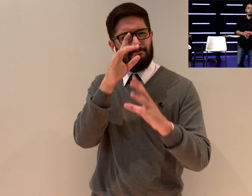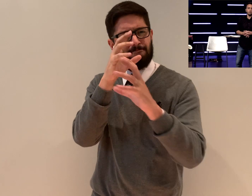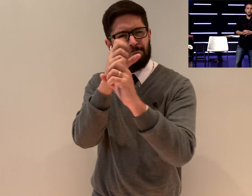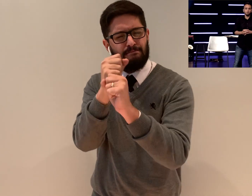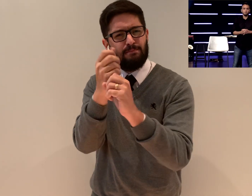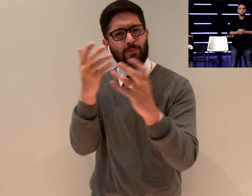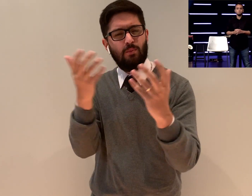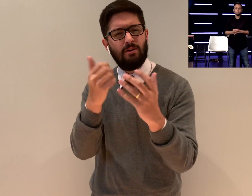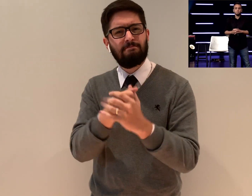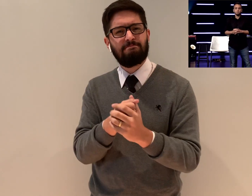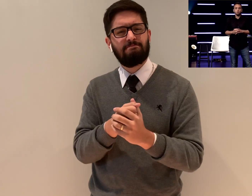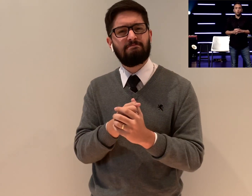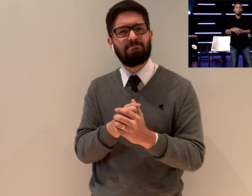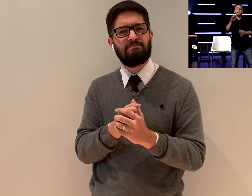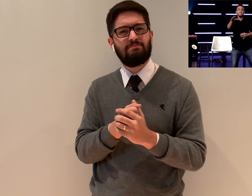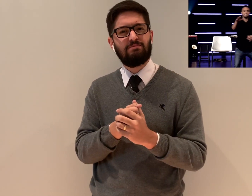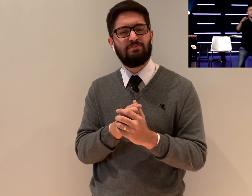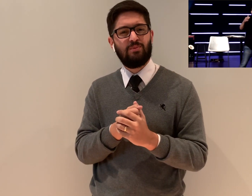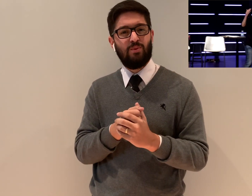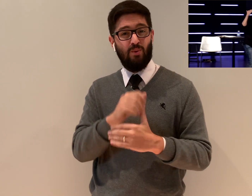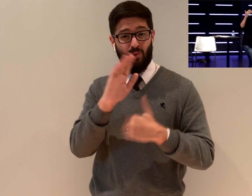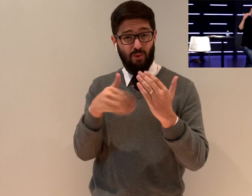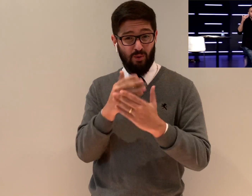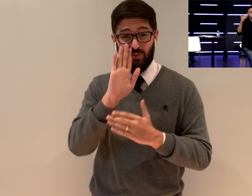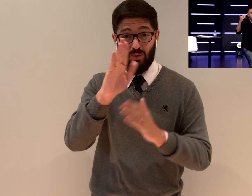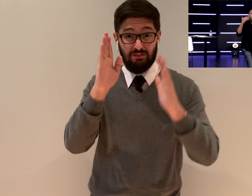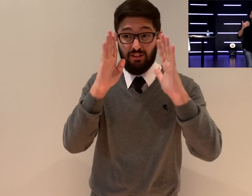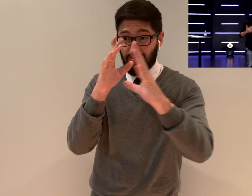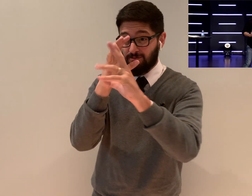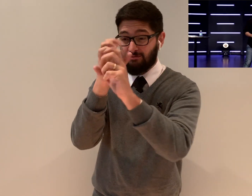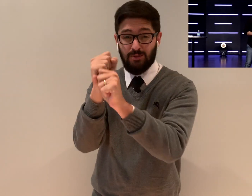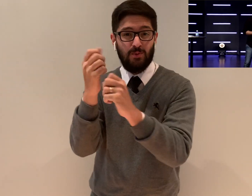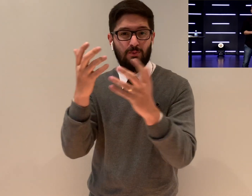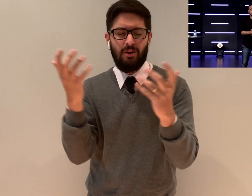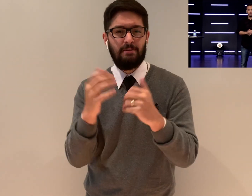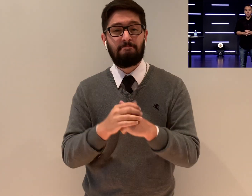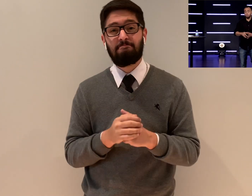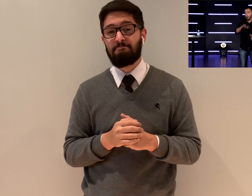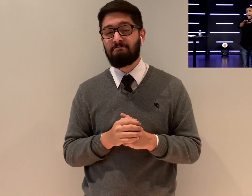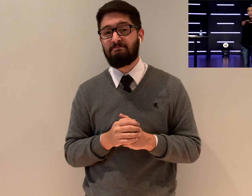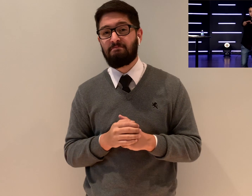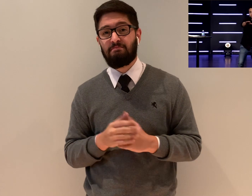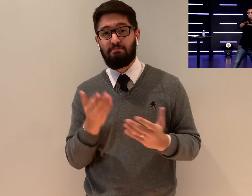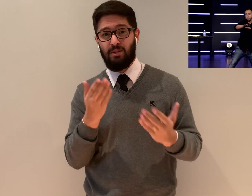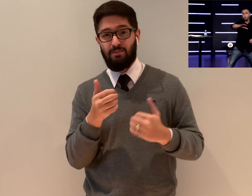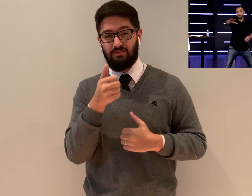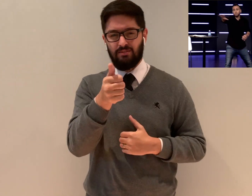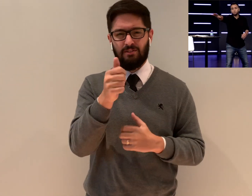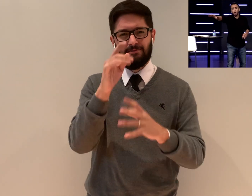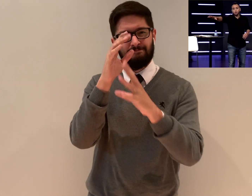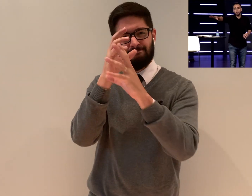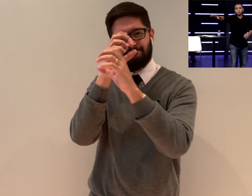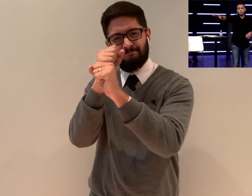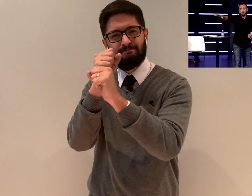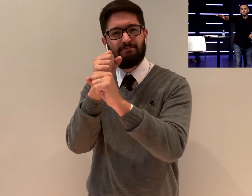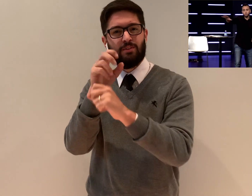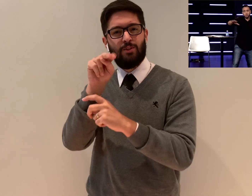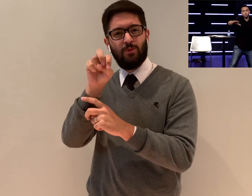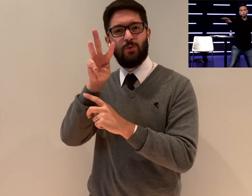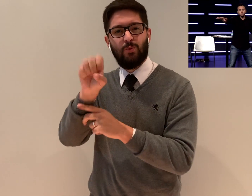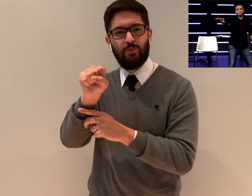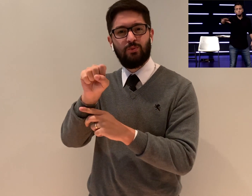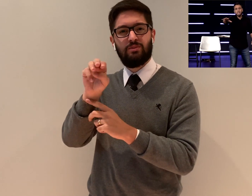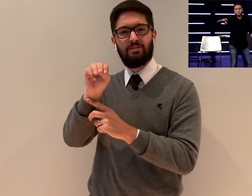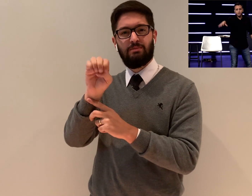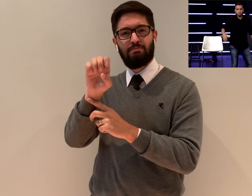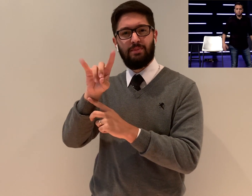to right now? What is it that is captivating all of your attention? Perhaps you are devoted to the